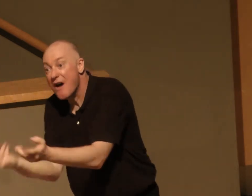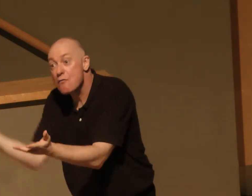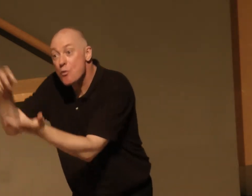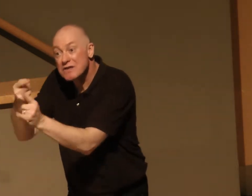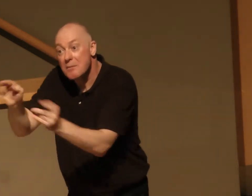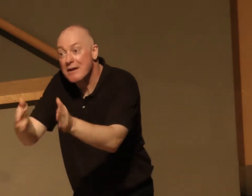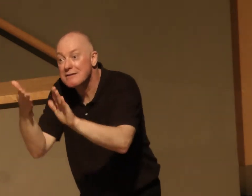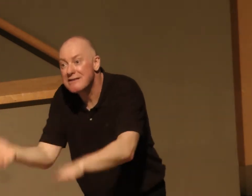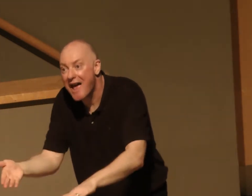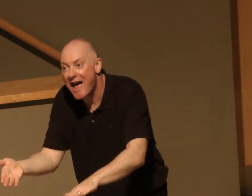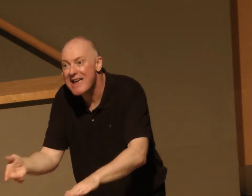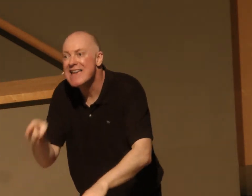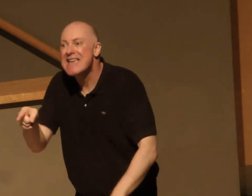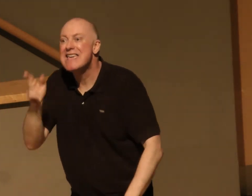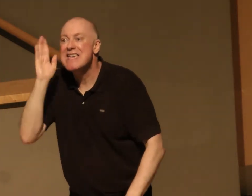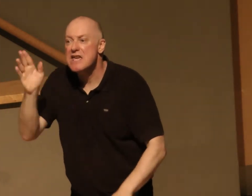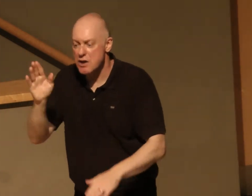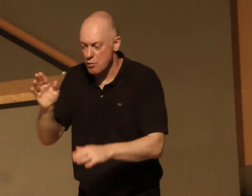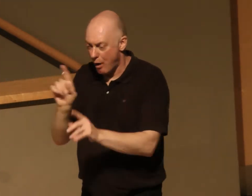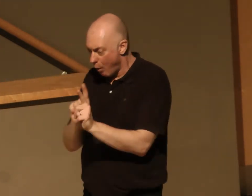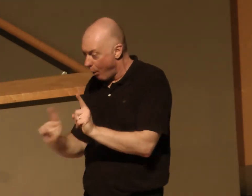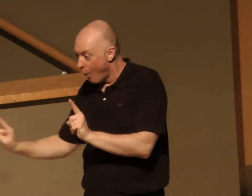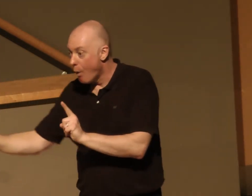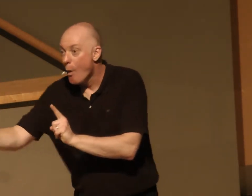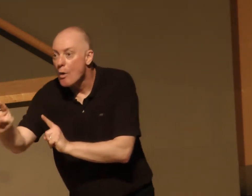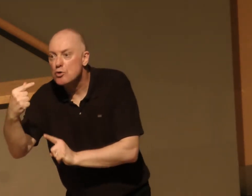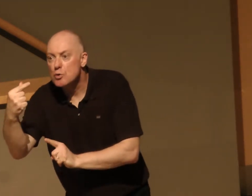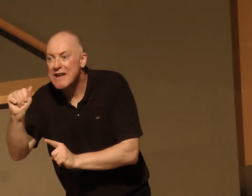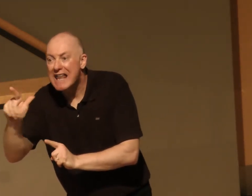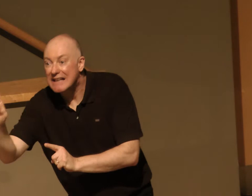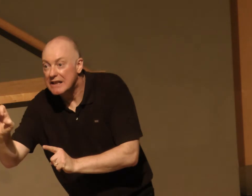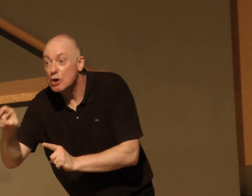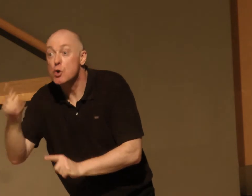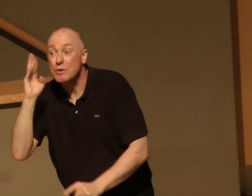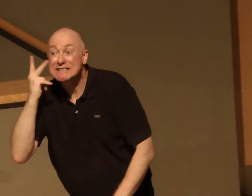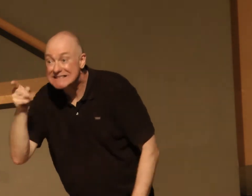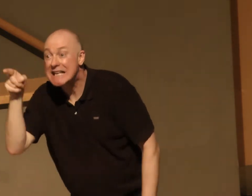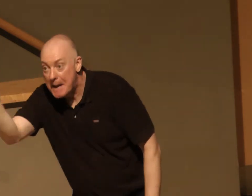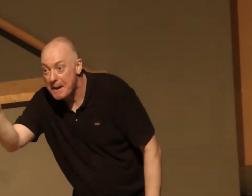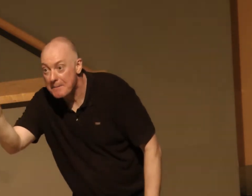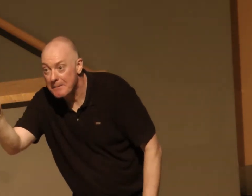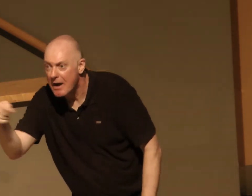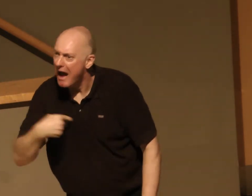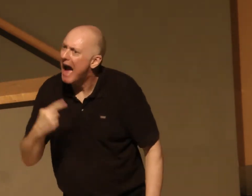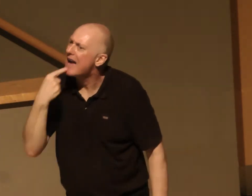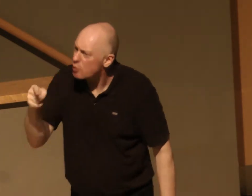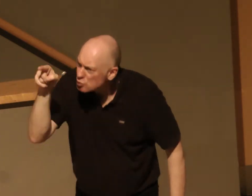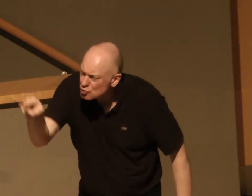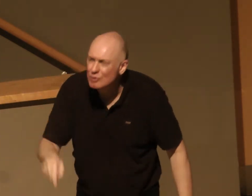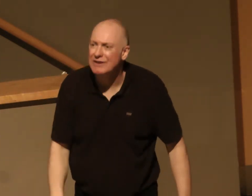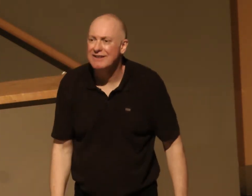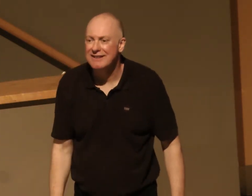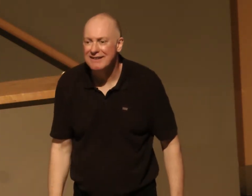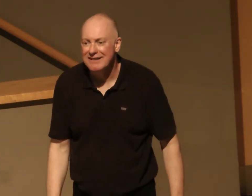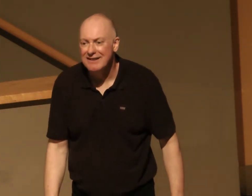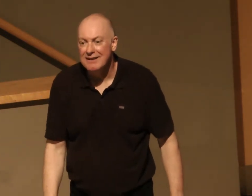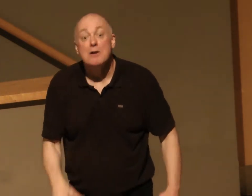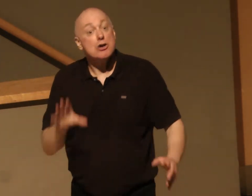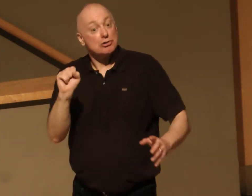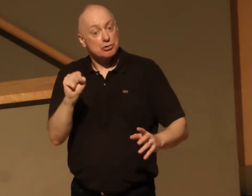And behold, he is going before you to Galilee. There you will see him. See, I have told you. So they departed quickly